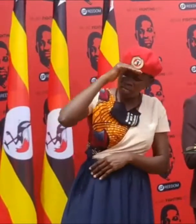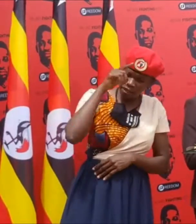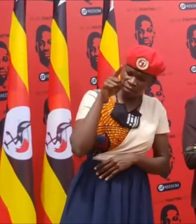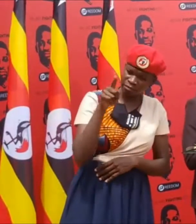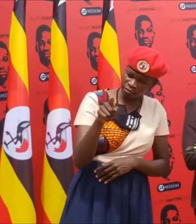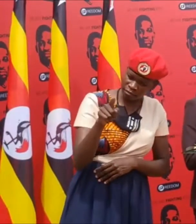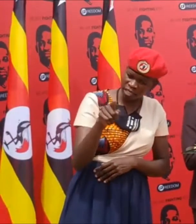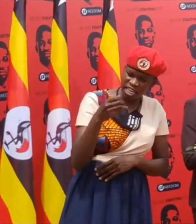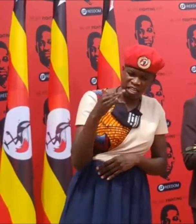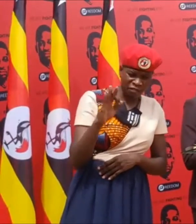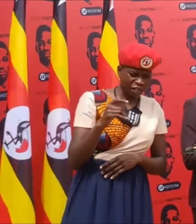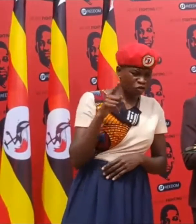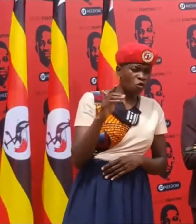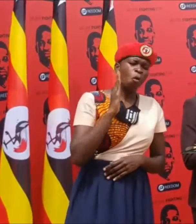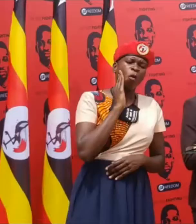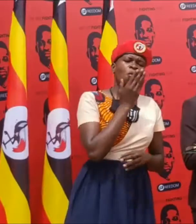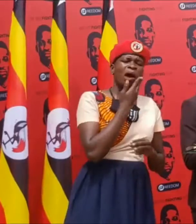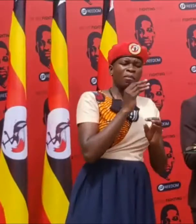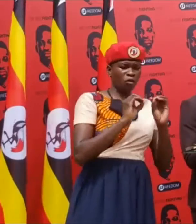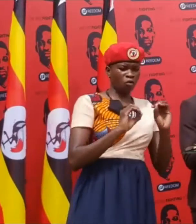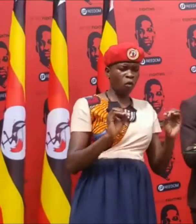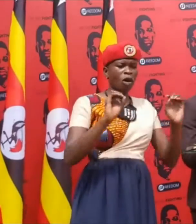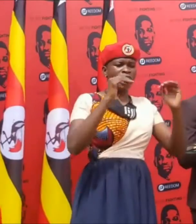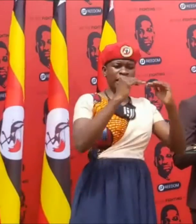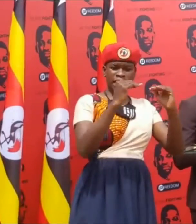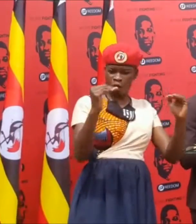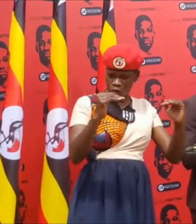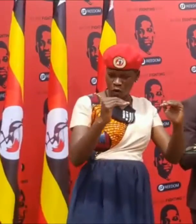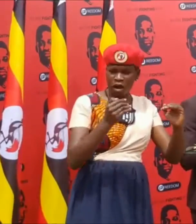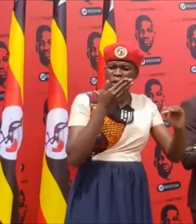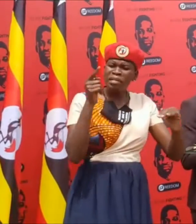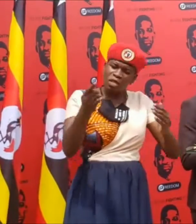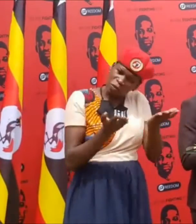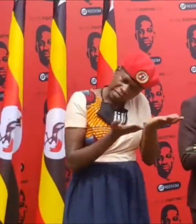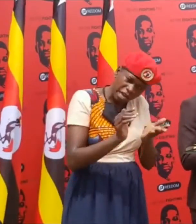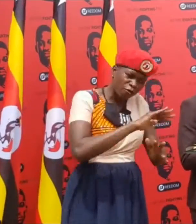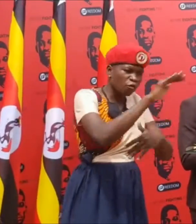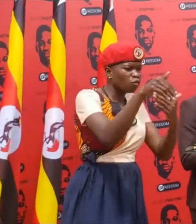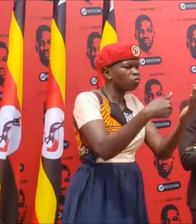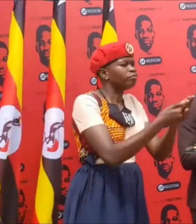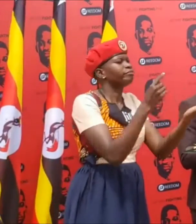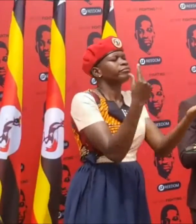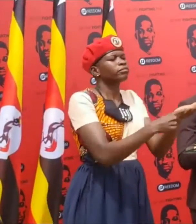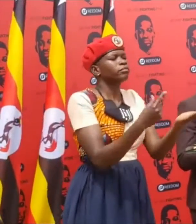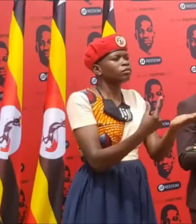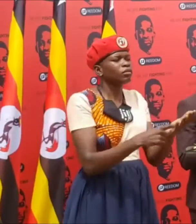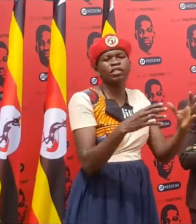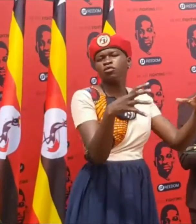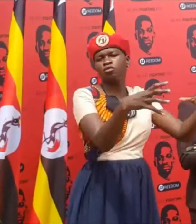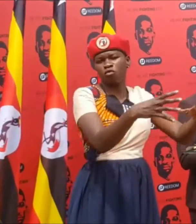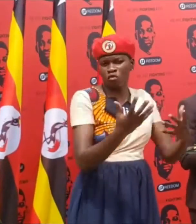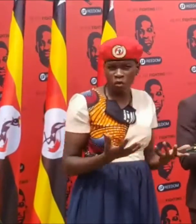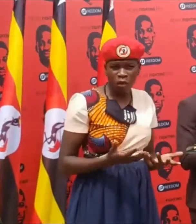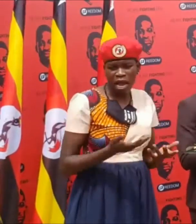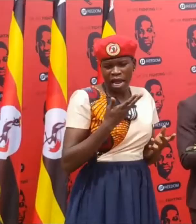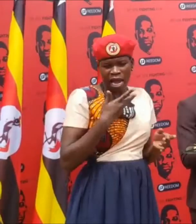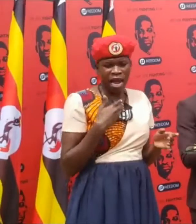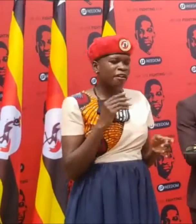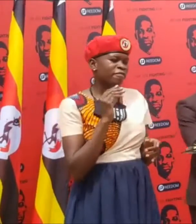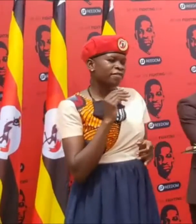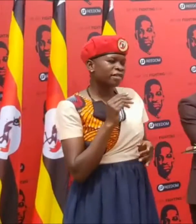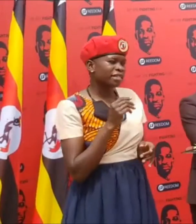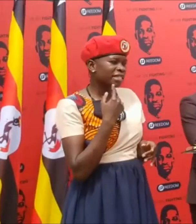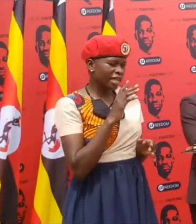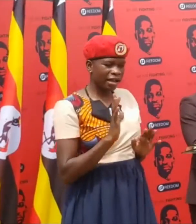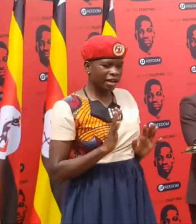kyekubiira nga bwe mugamba, katubalabe nga muweereza bannayuganda bonna awatali kusosola, awatali gamba